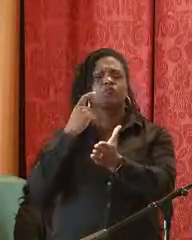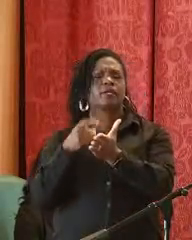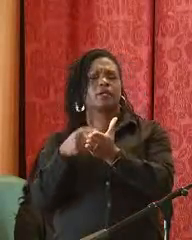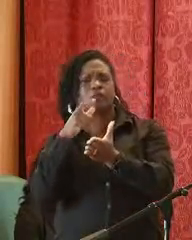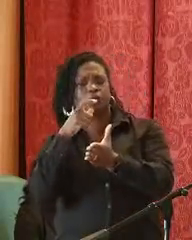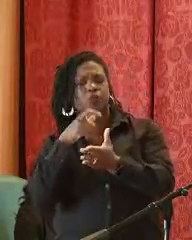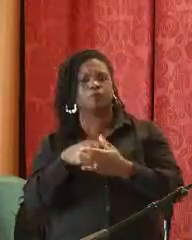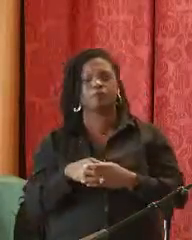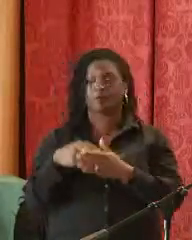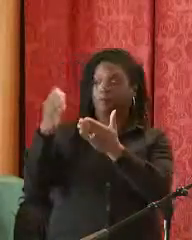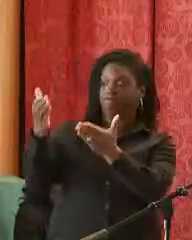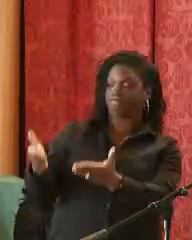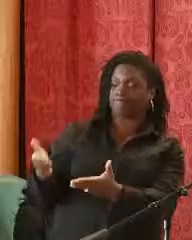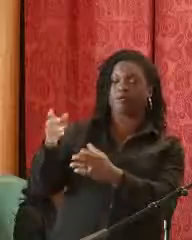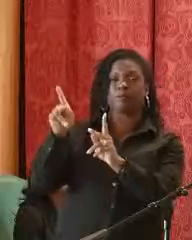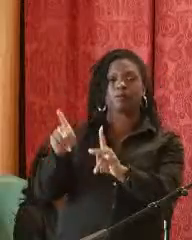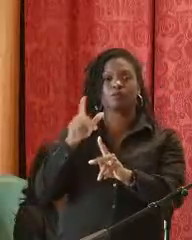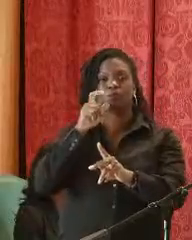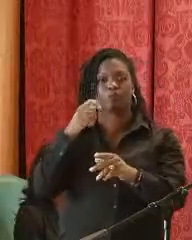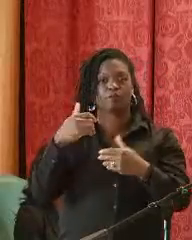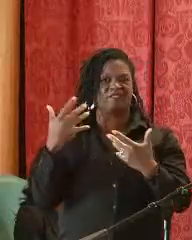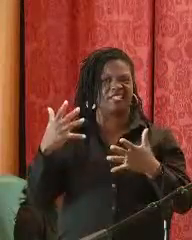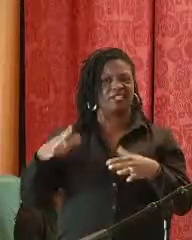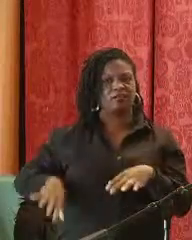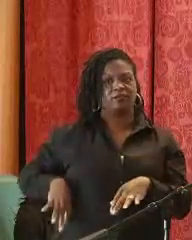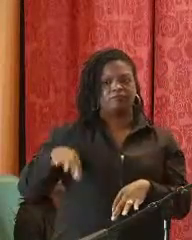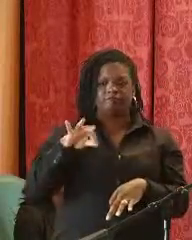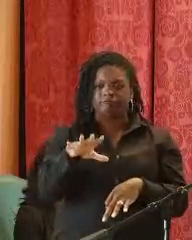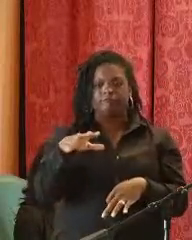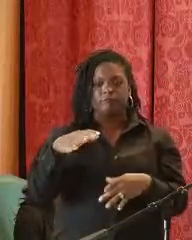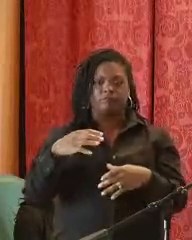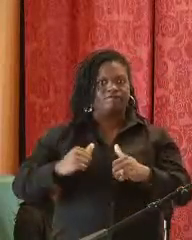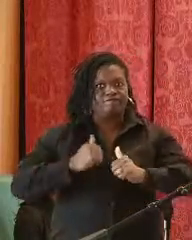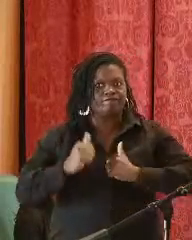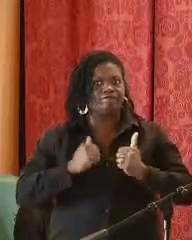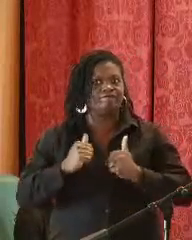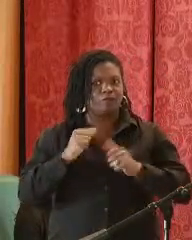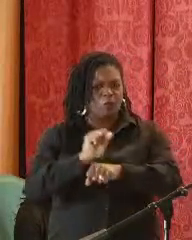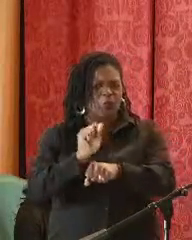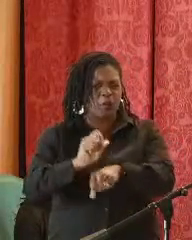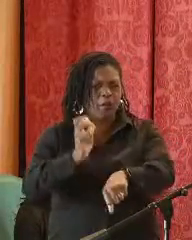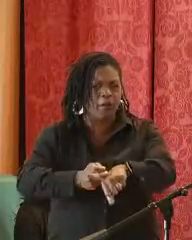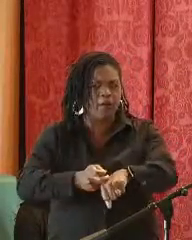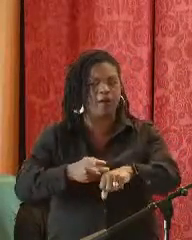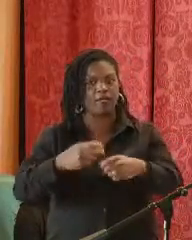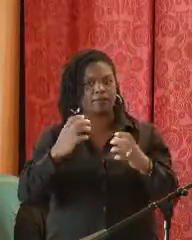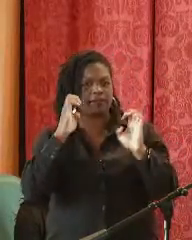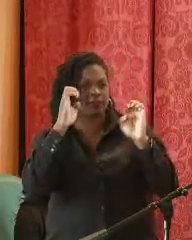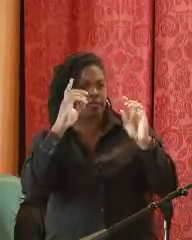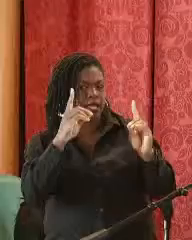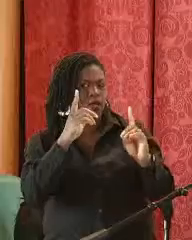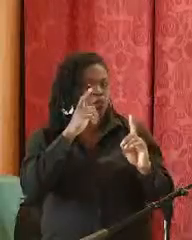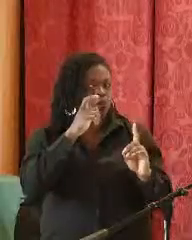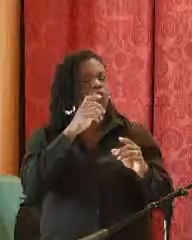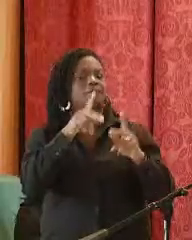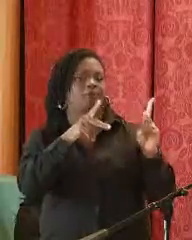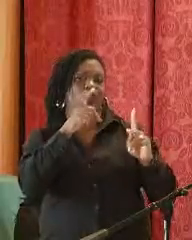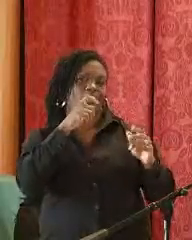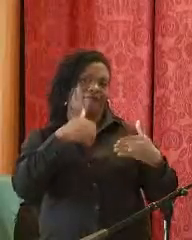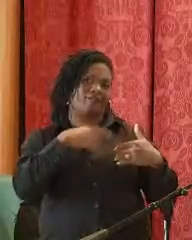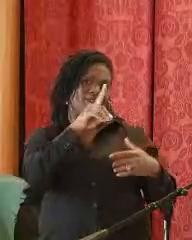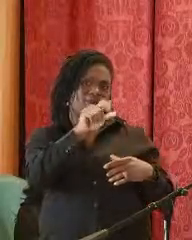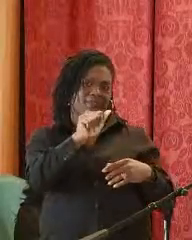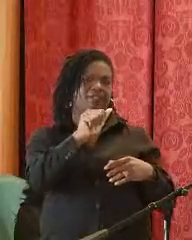outstanding individual who has contributed significantly in educating people with disabilities in our